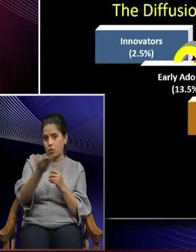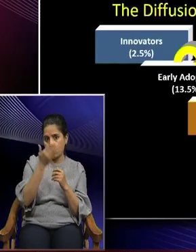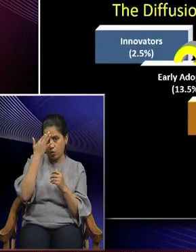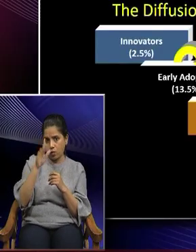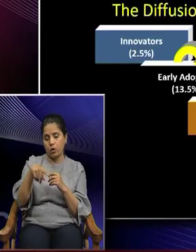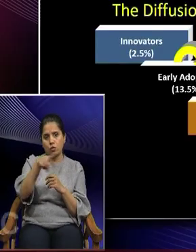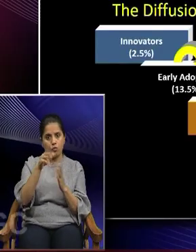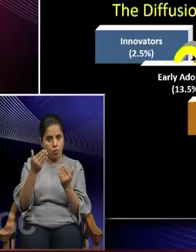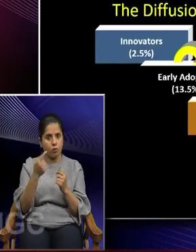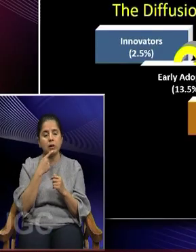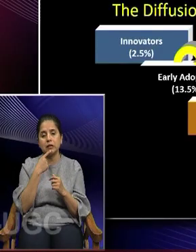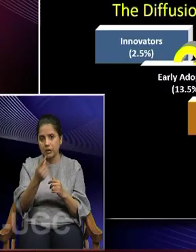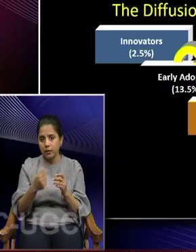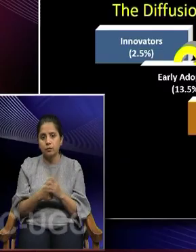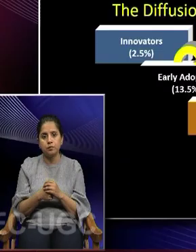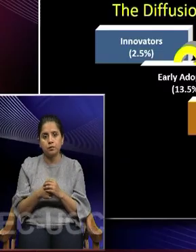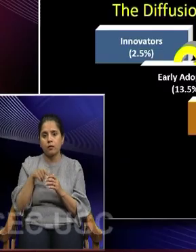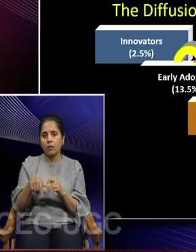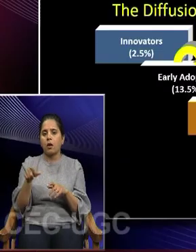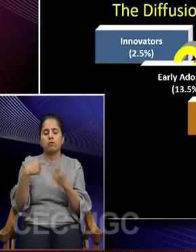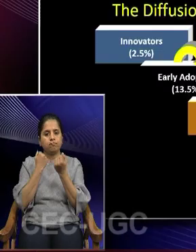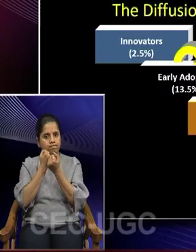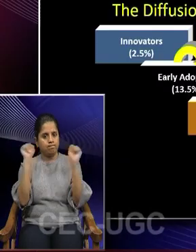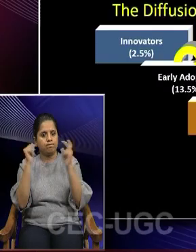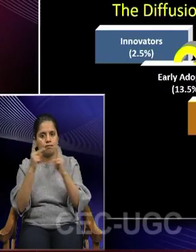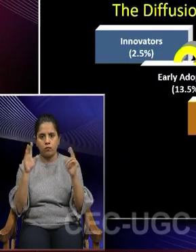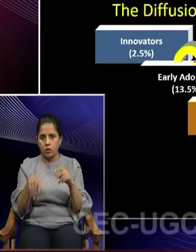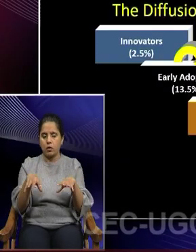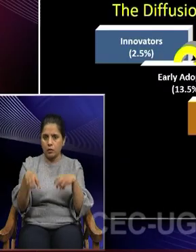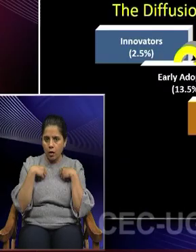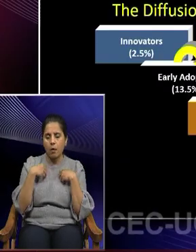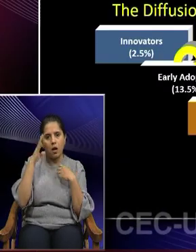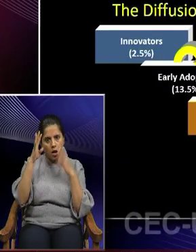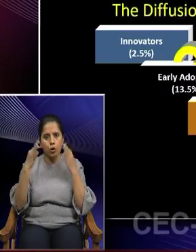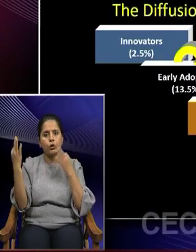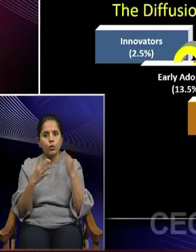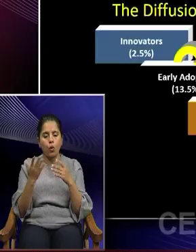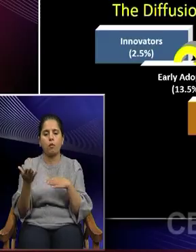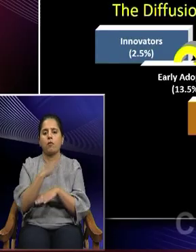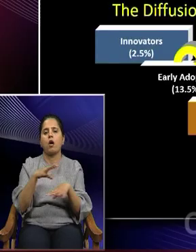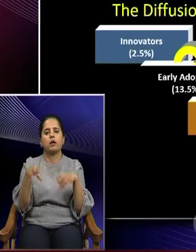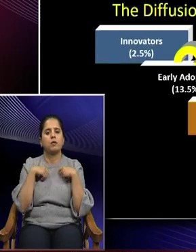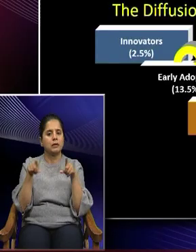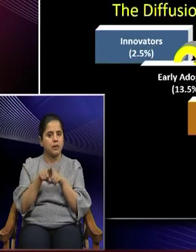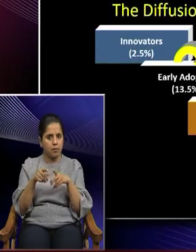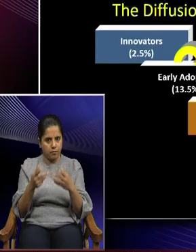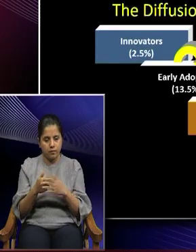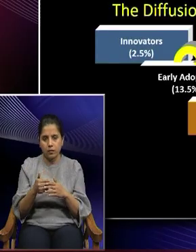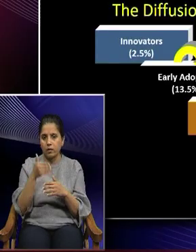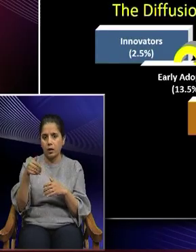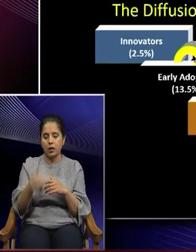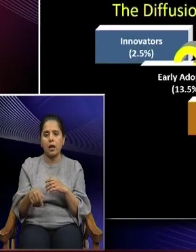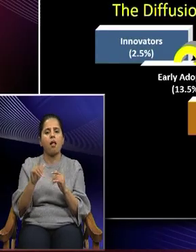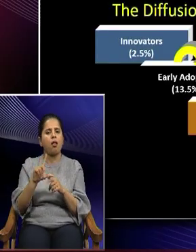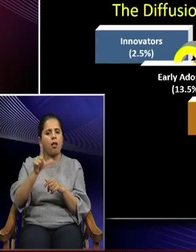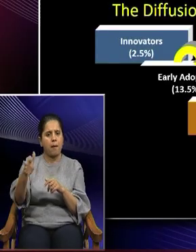can say liberal in terms of adopting innovation as early adopters are. Then comes late